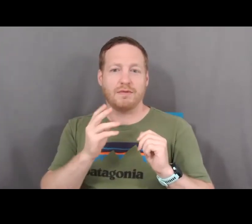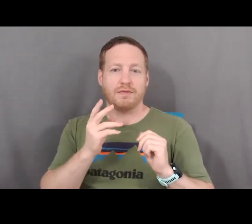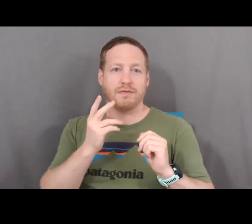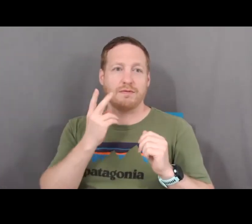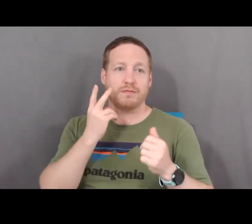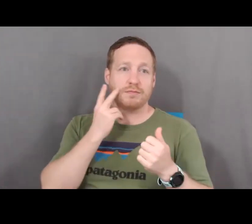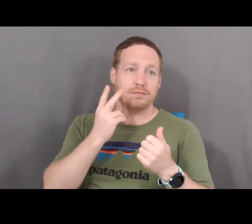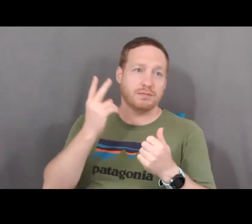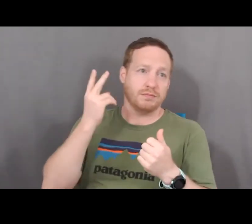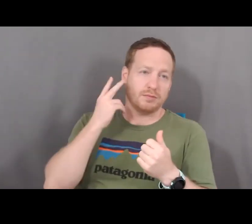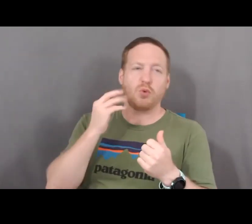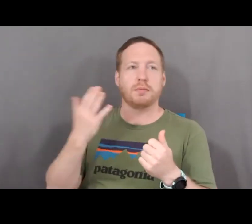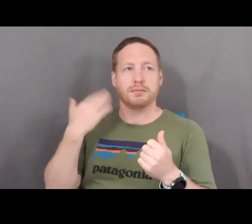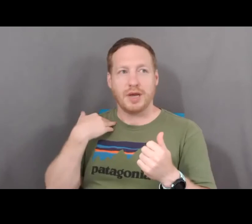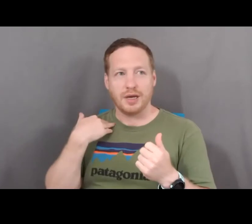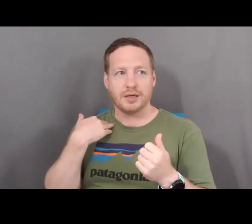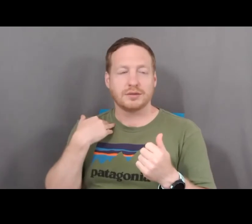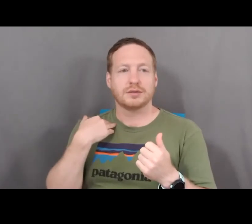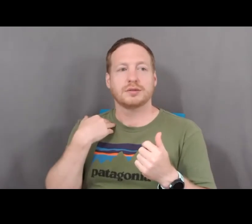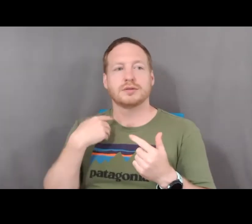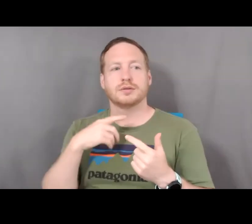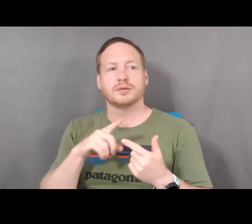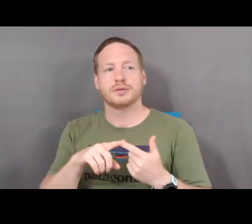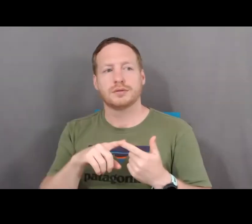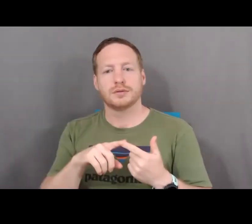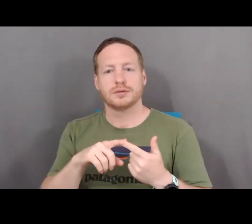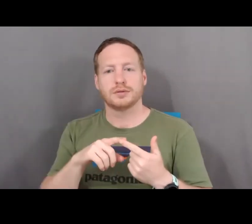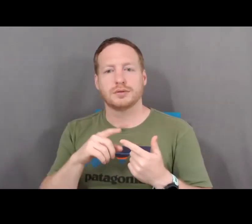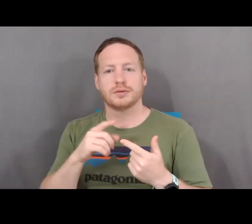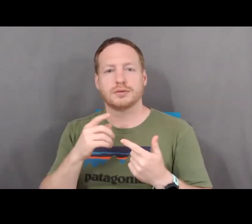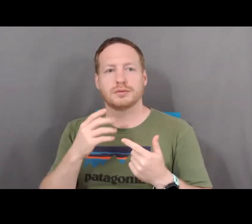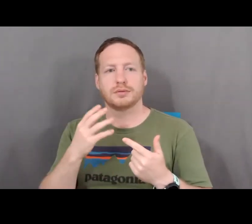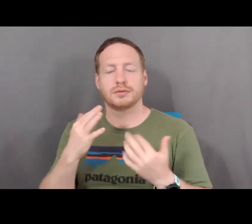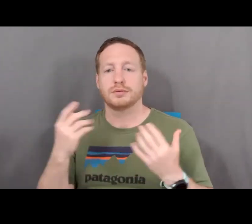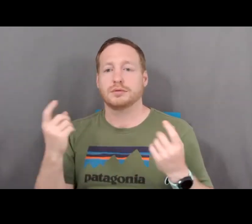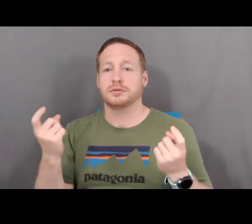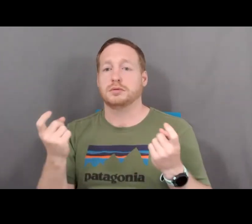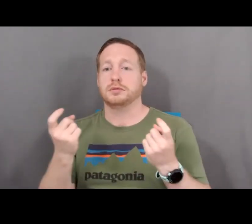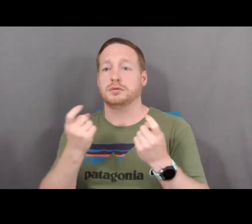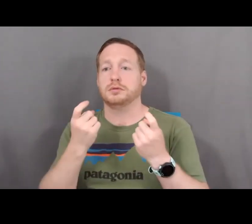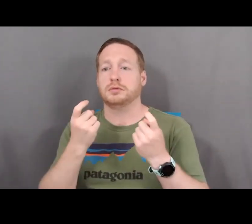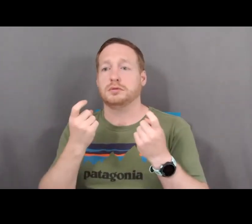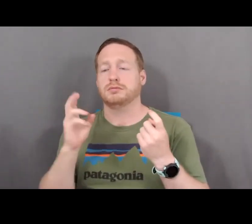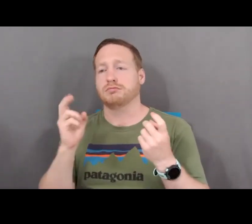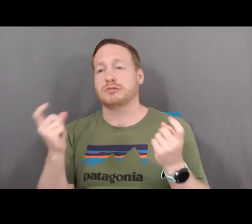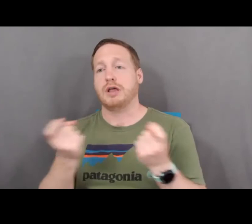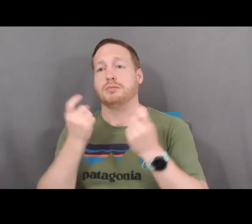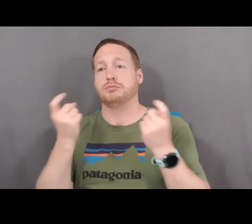it seems like there's a sense of a theme, looking at the past, memorializing, and then celebrating